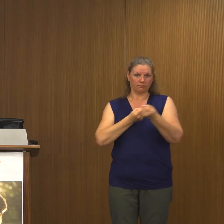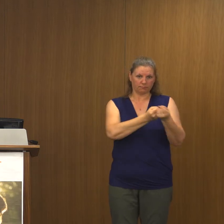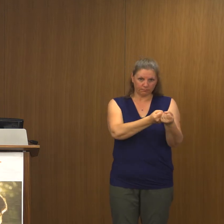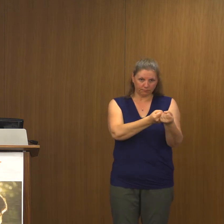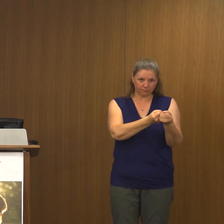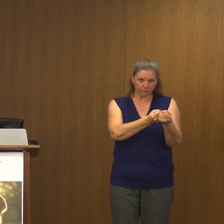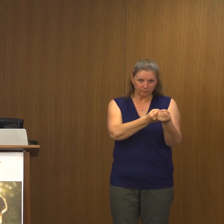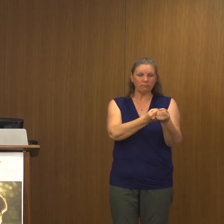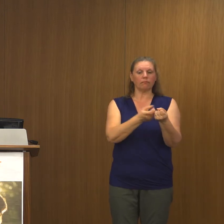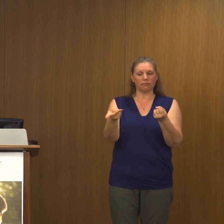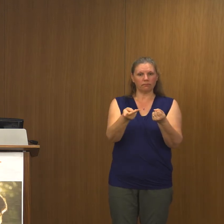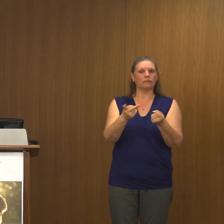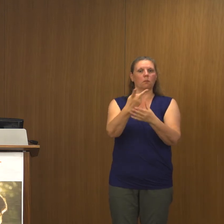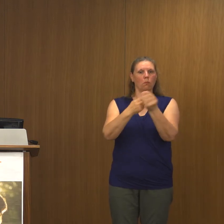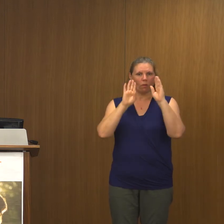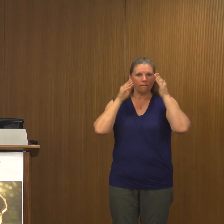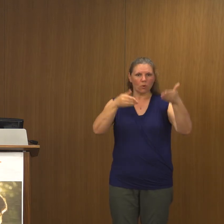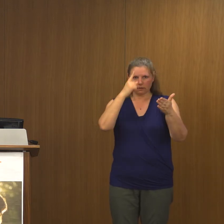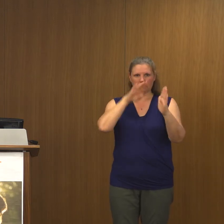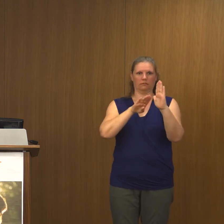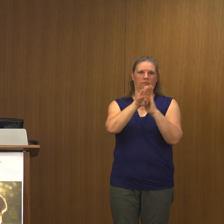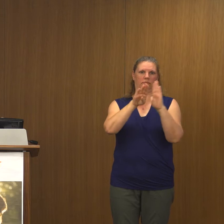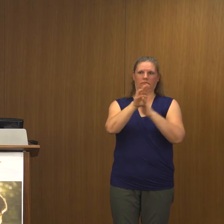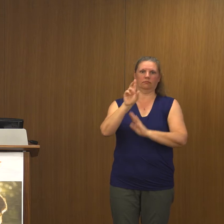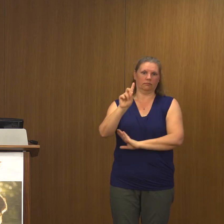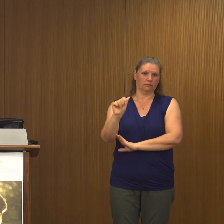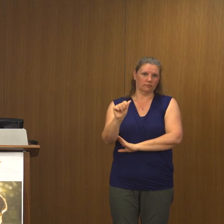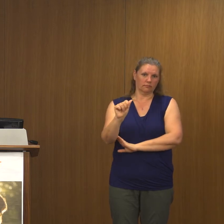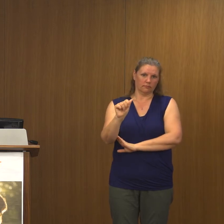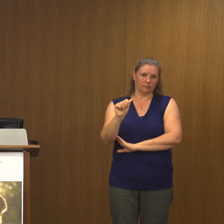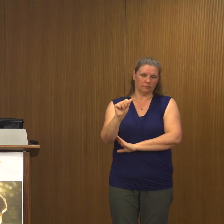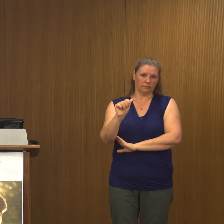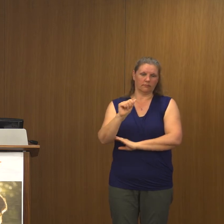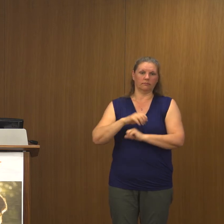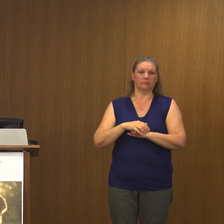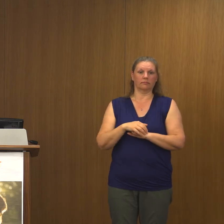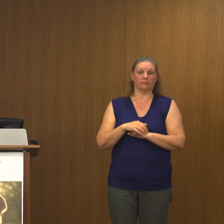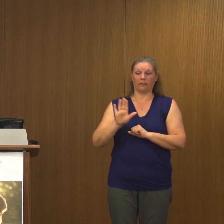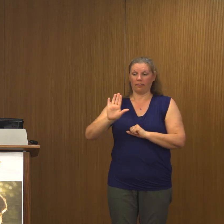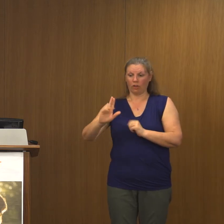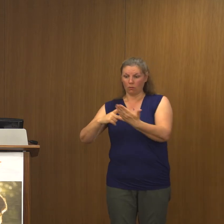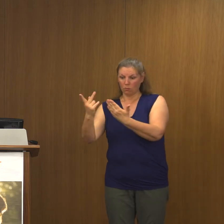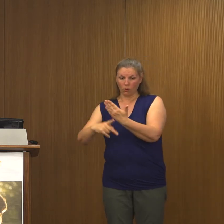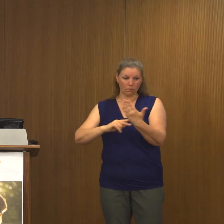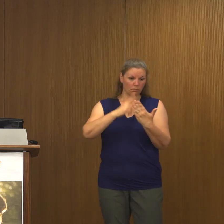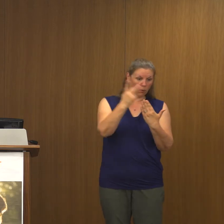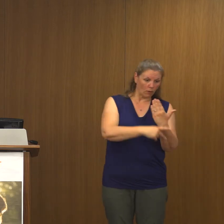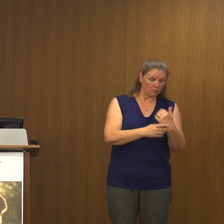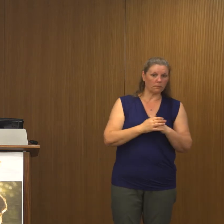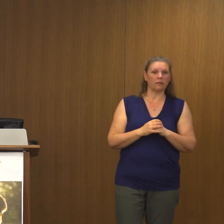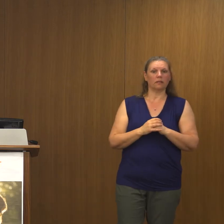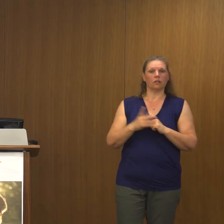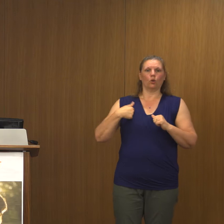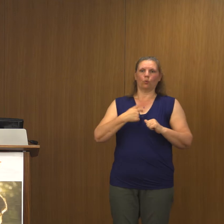focus on developmental disabilities. And part of these initiatives include having what we call